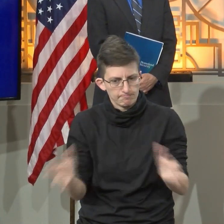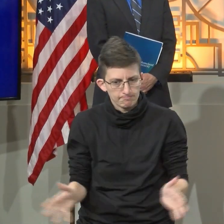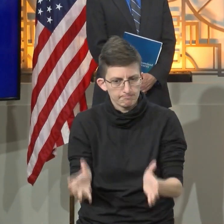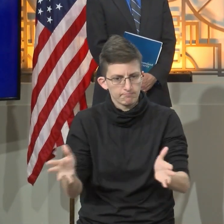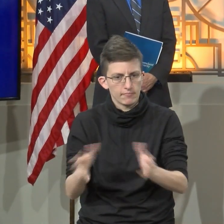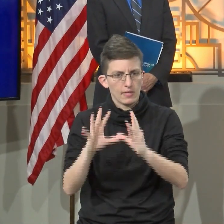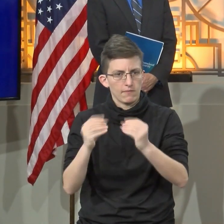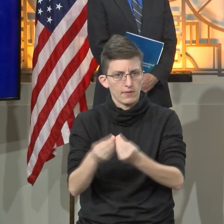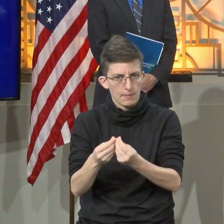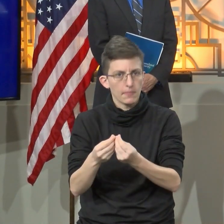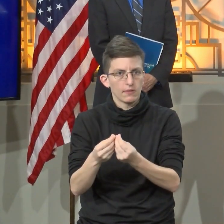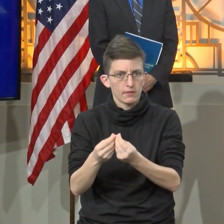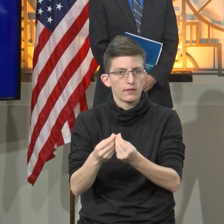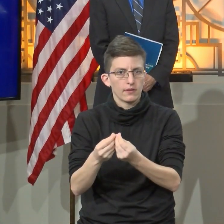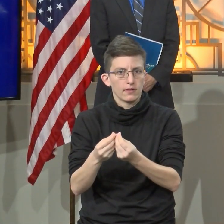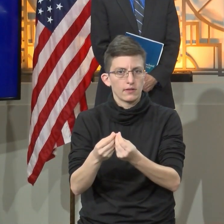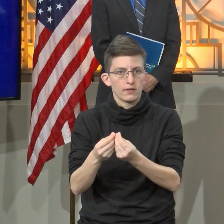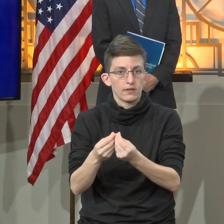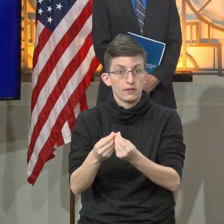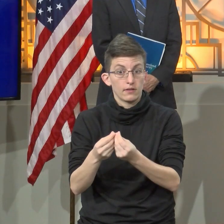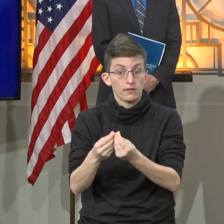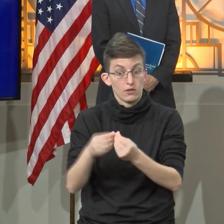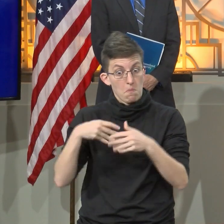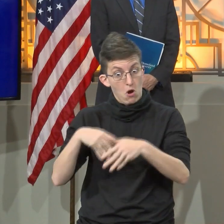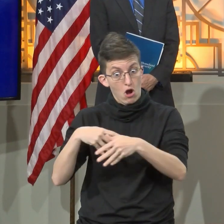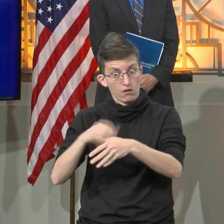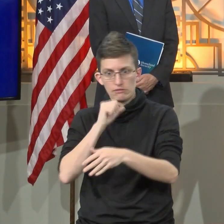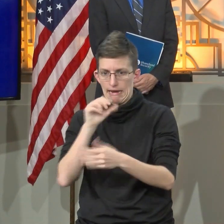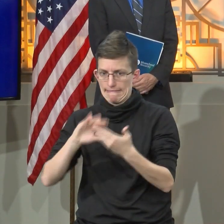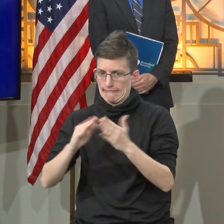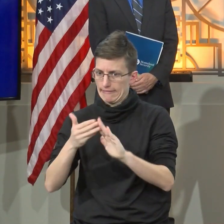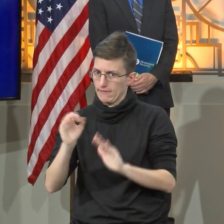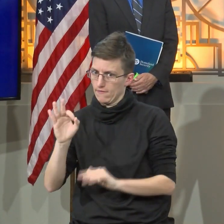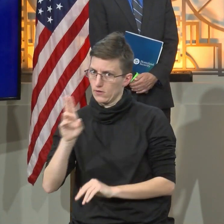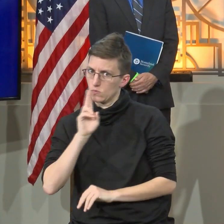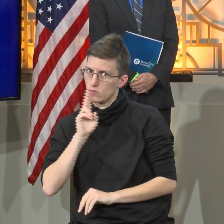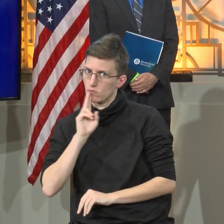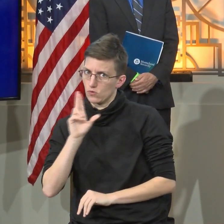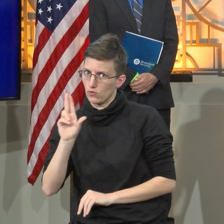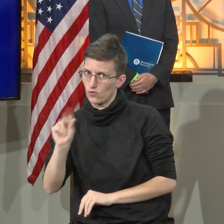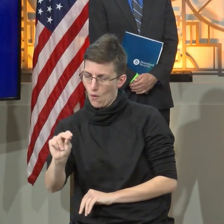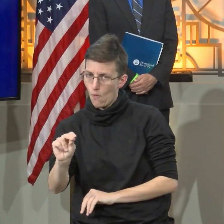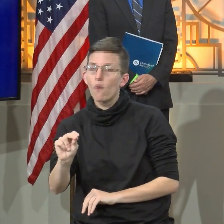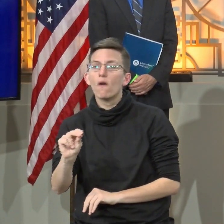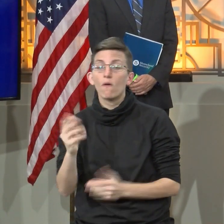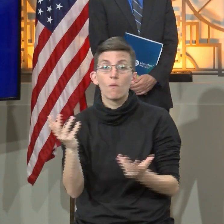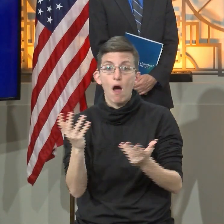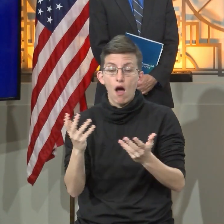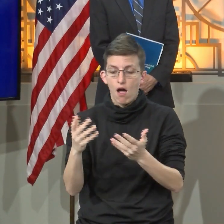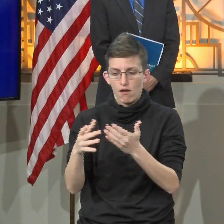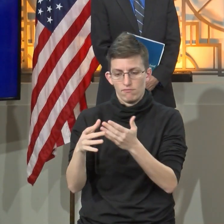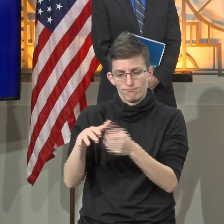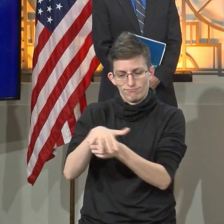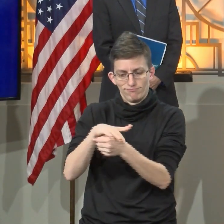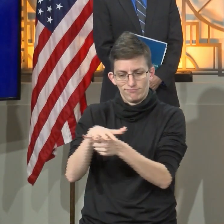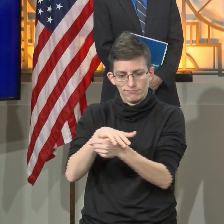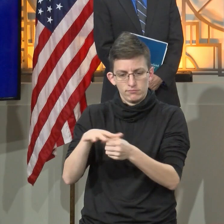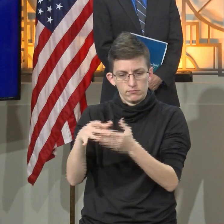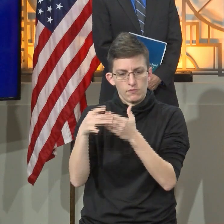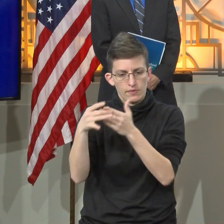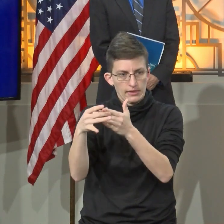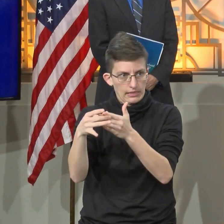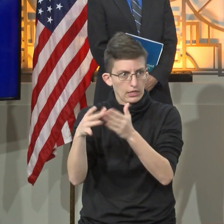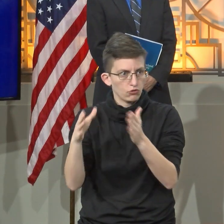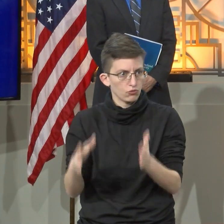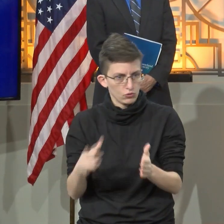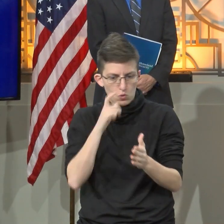march is not a City of Houston event, but it is being organized by our local community activists, like I said, Trey the Truth and Bumby